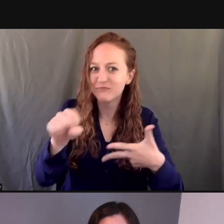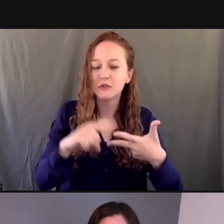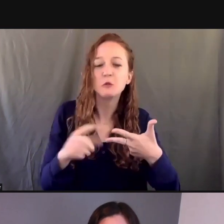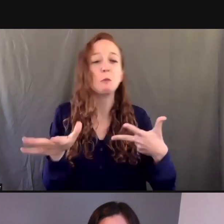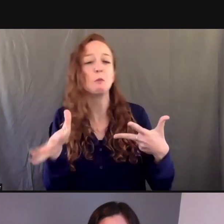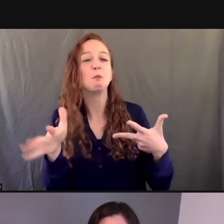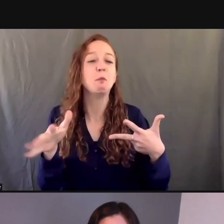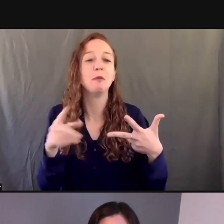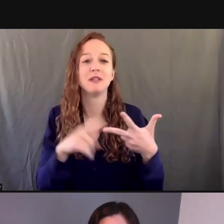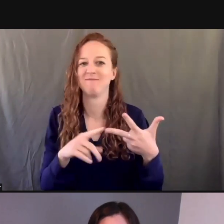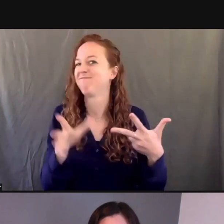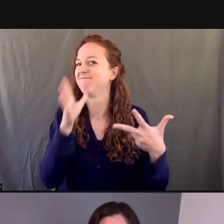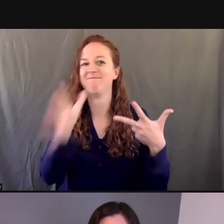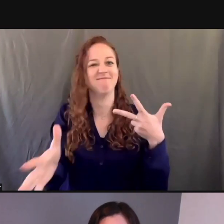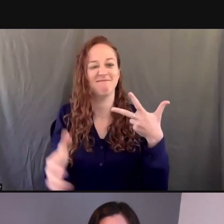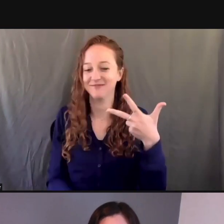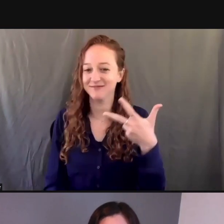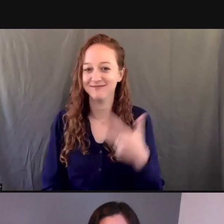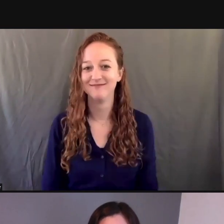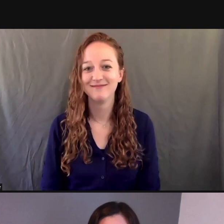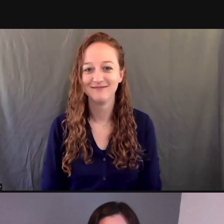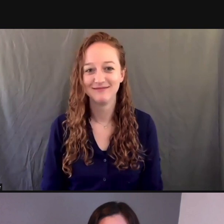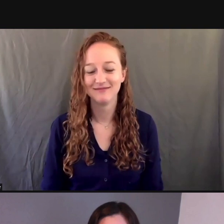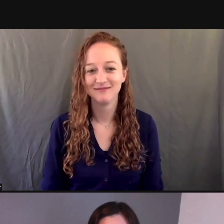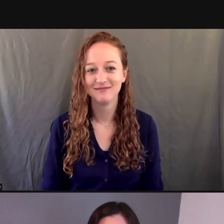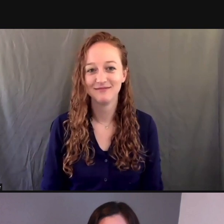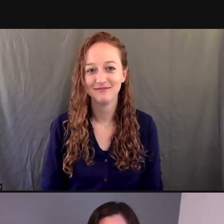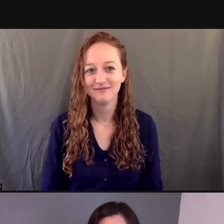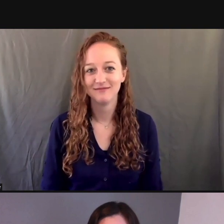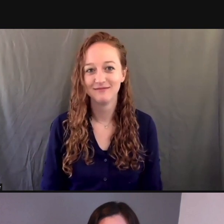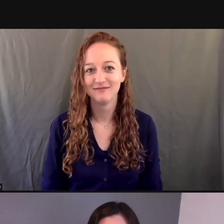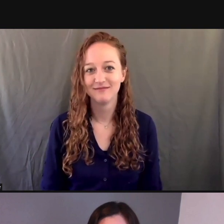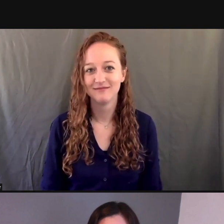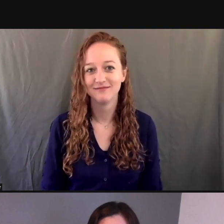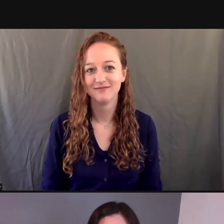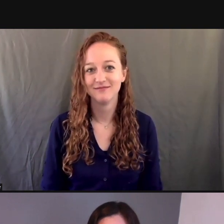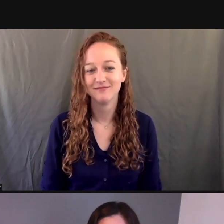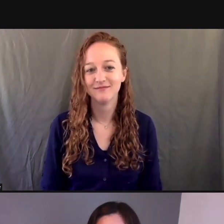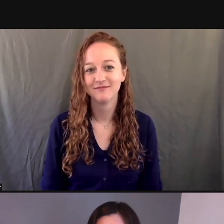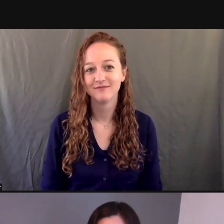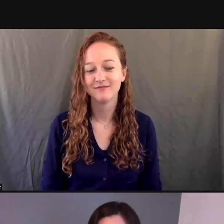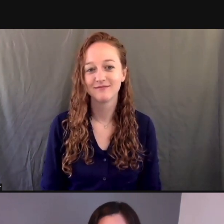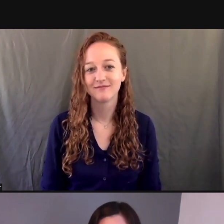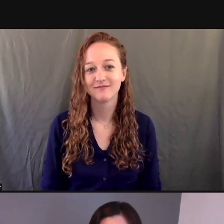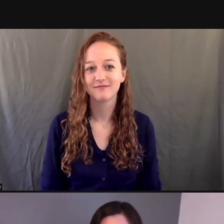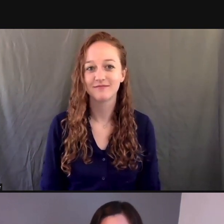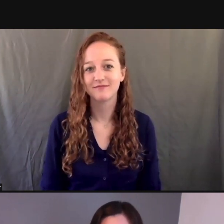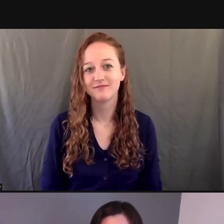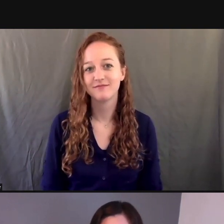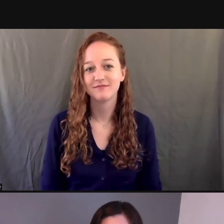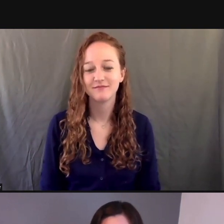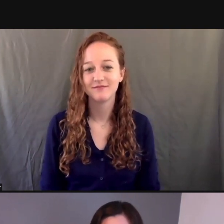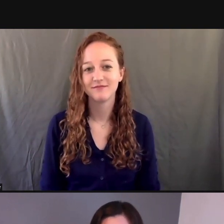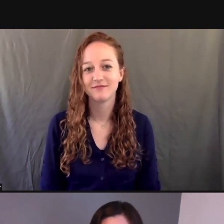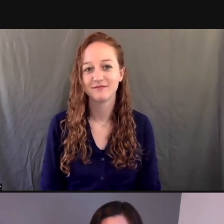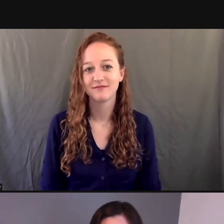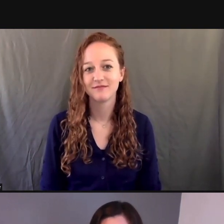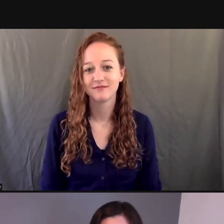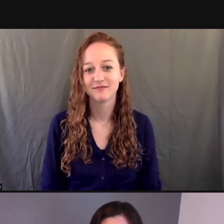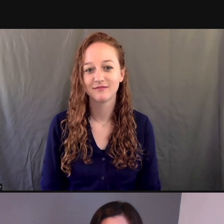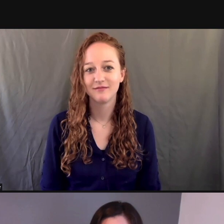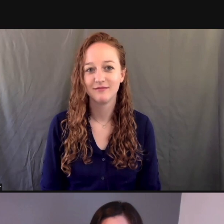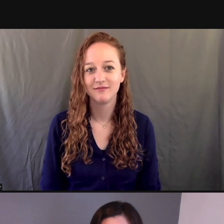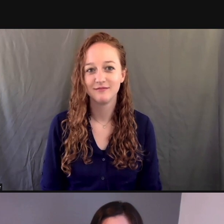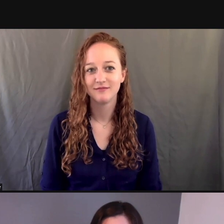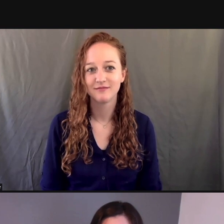Okay, so it looks like about 44 people said that they had minimal, 40% were at moderate, and